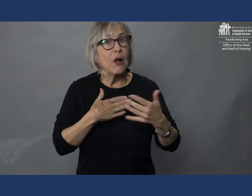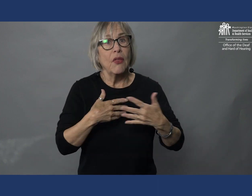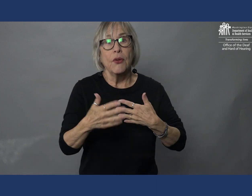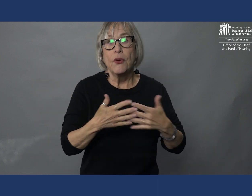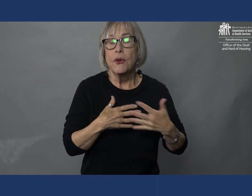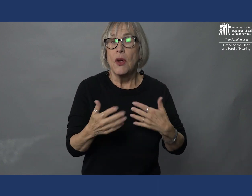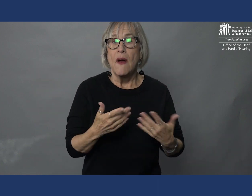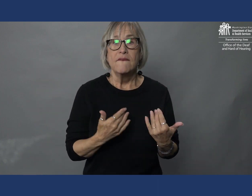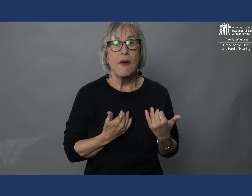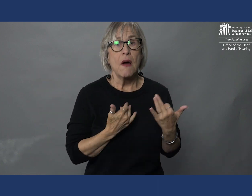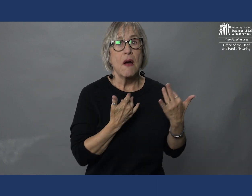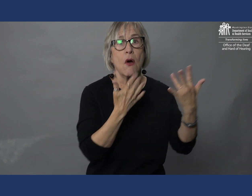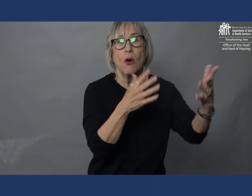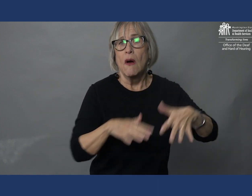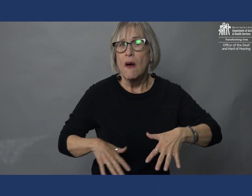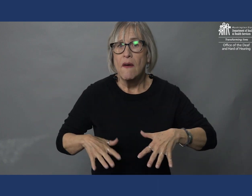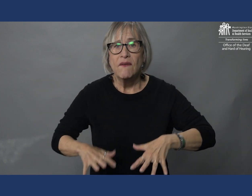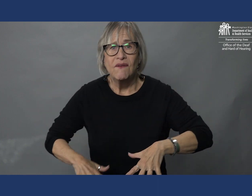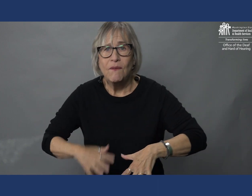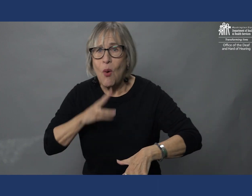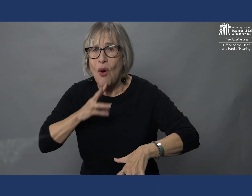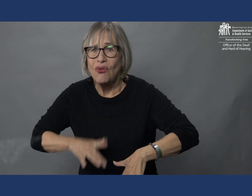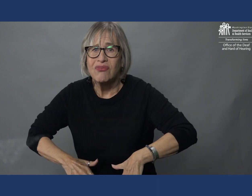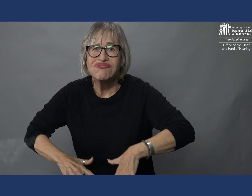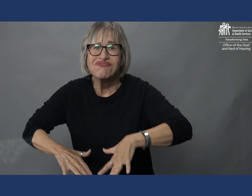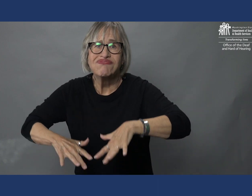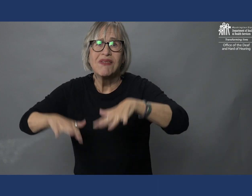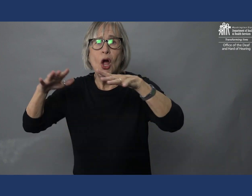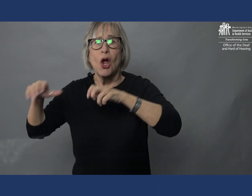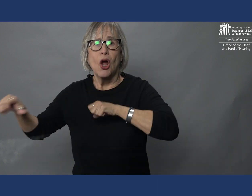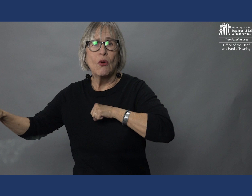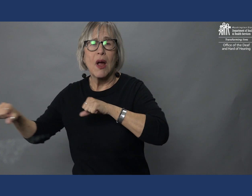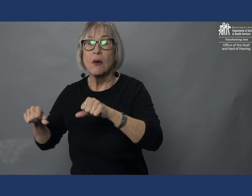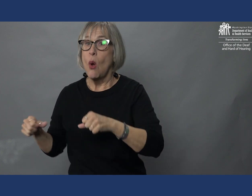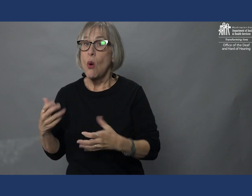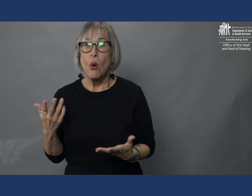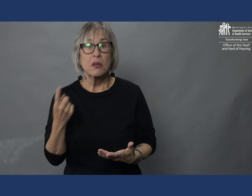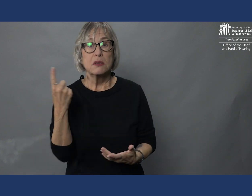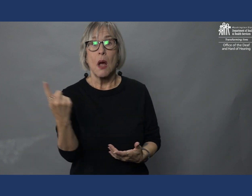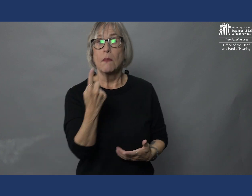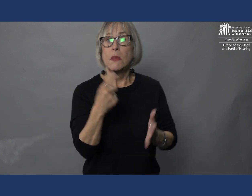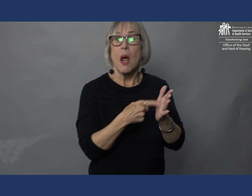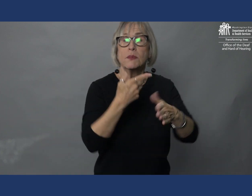whether it is a wildfire, a flood, an earthquake, or even something like a boil water alert.